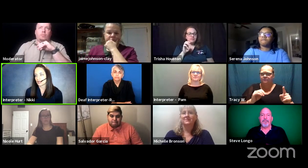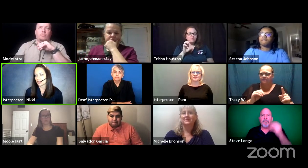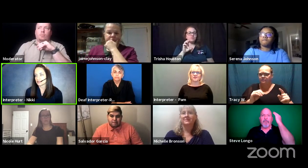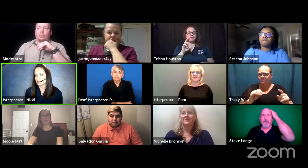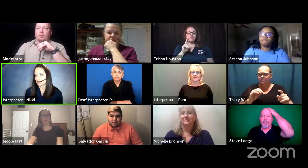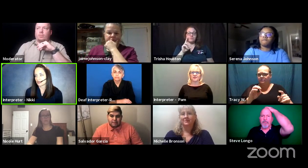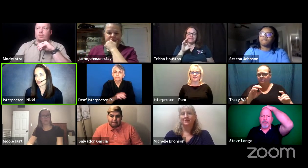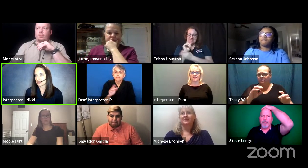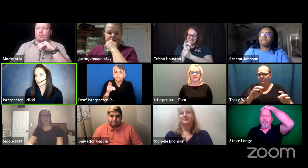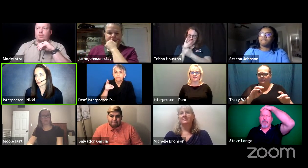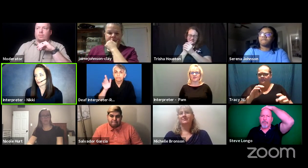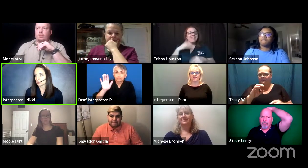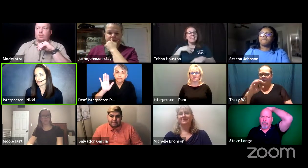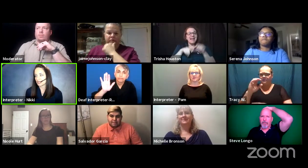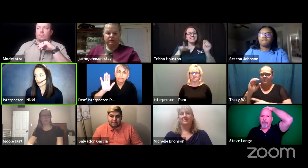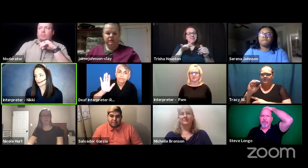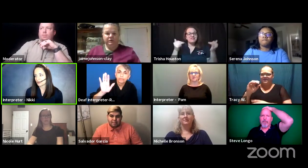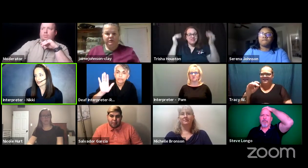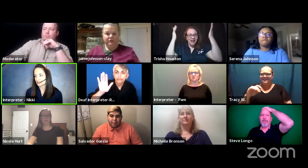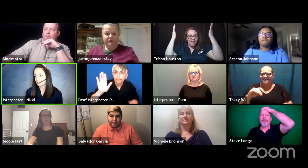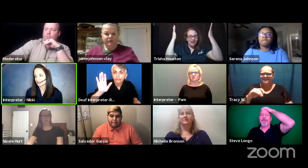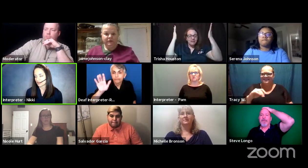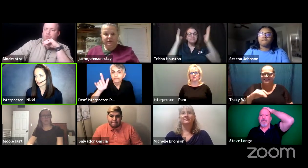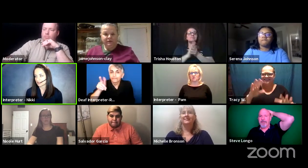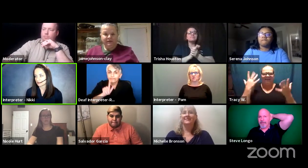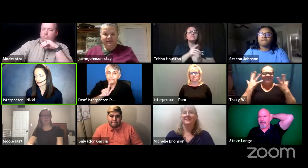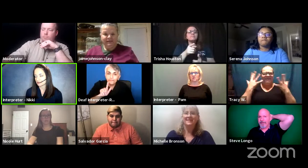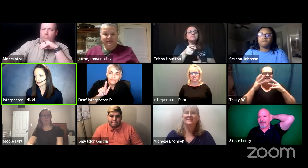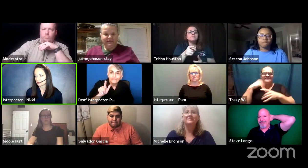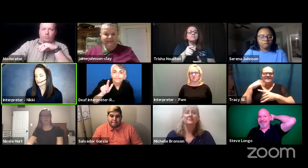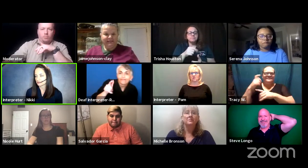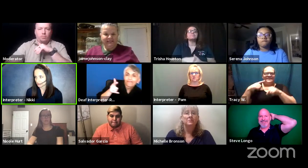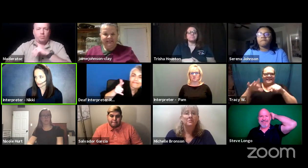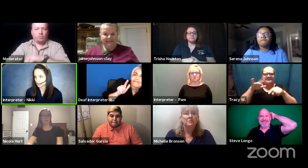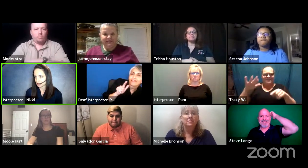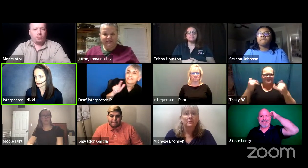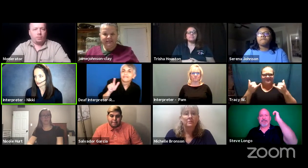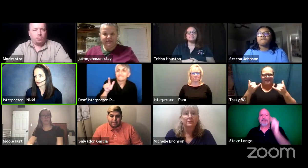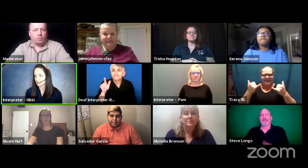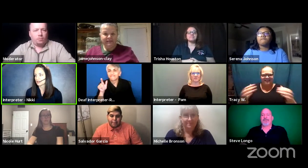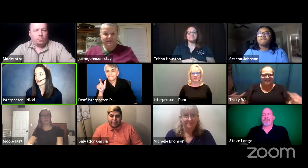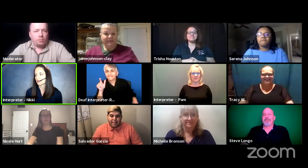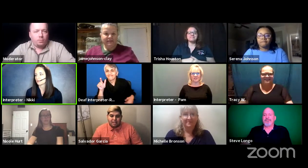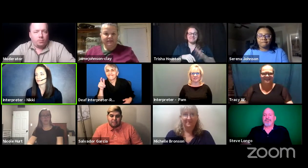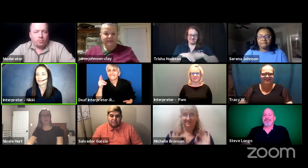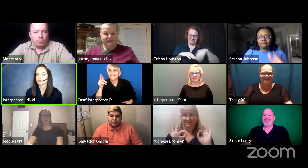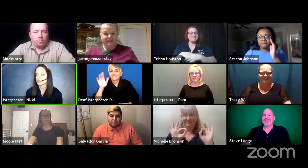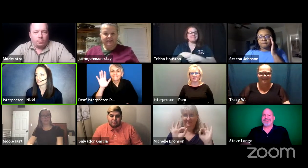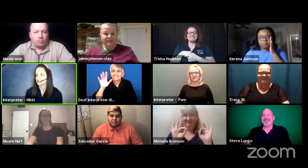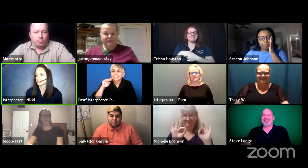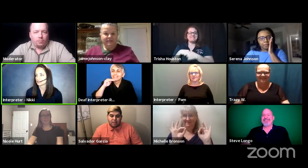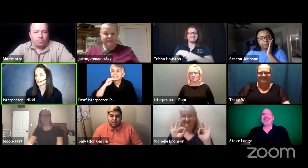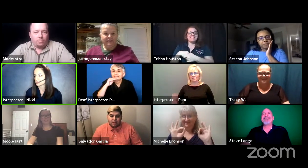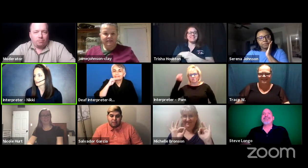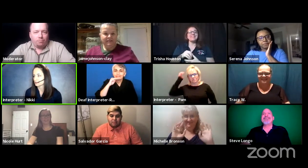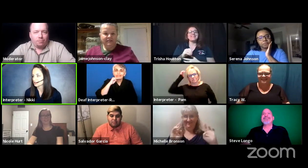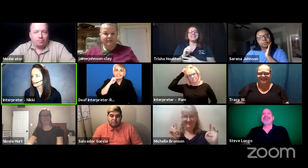right, we will move now, if I can communicate clearly, to the Executive Director's report.